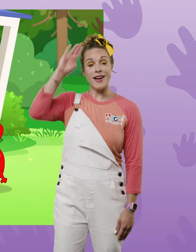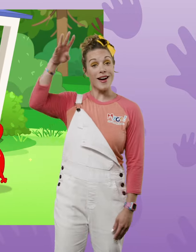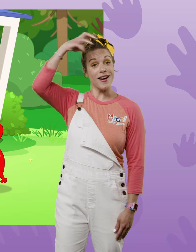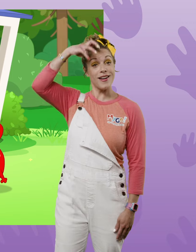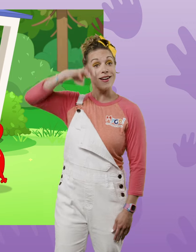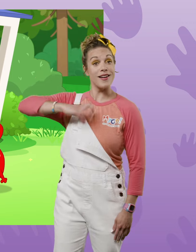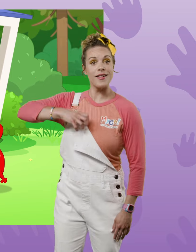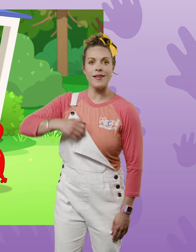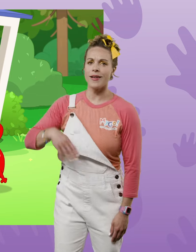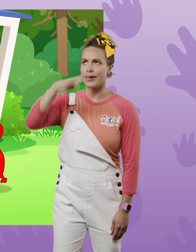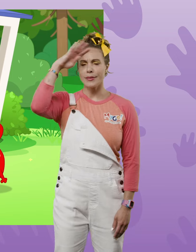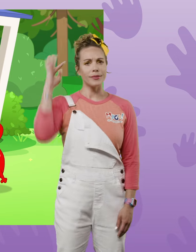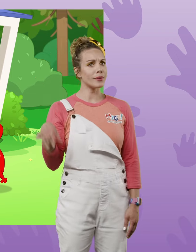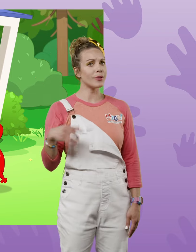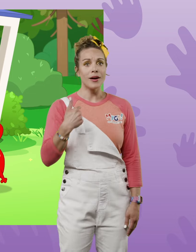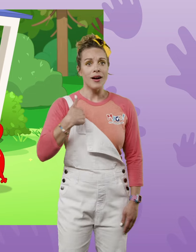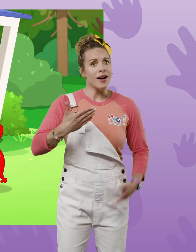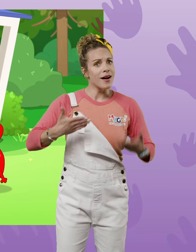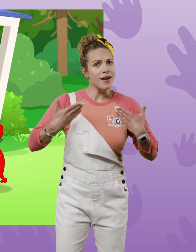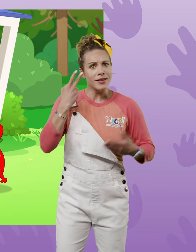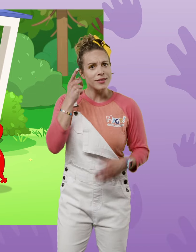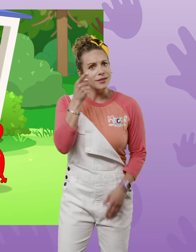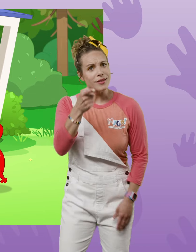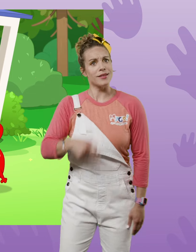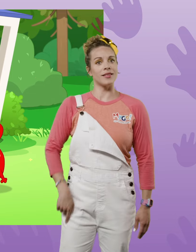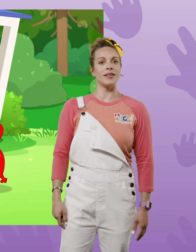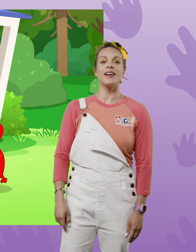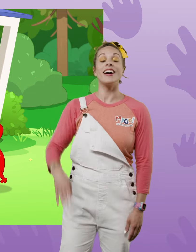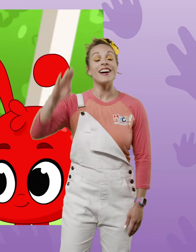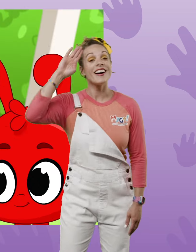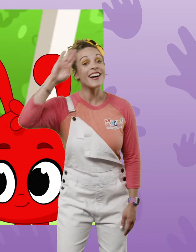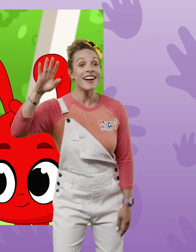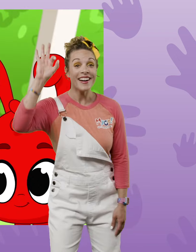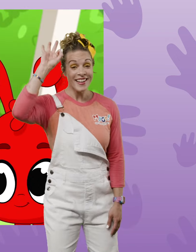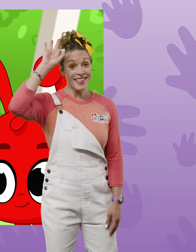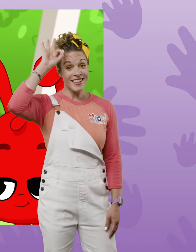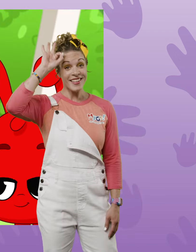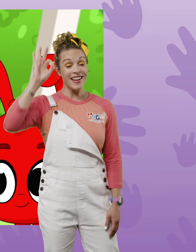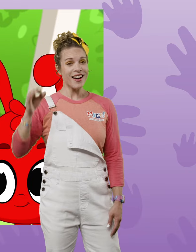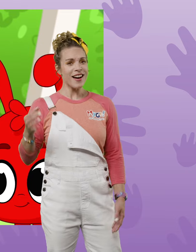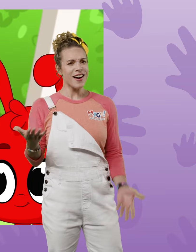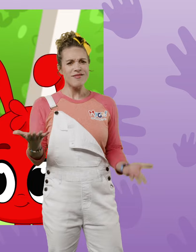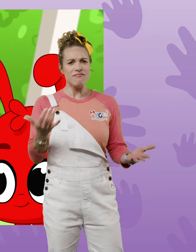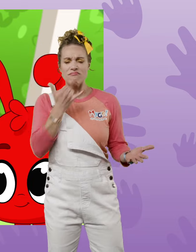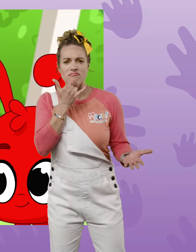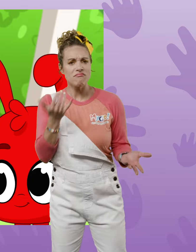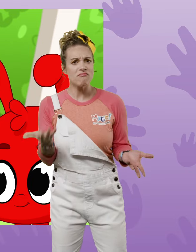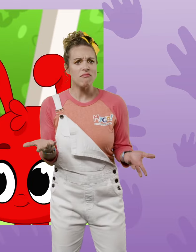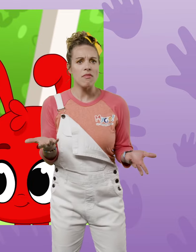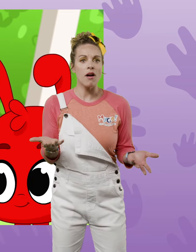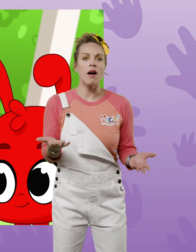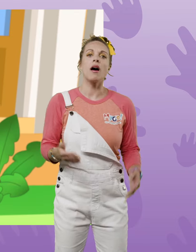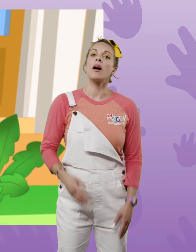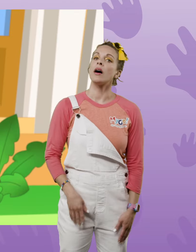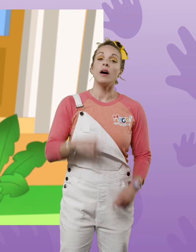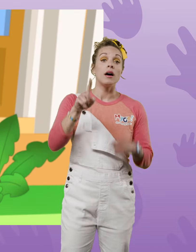Hola, Mila and Morphle. Boy, am I glad to see you. Hi, Felipe. What's